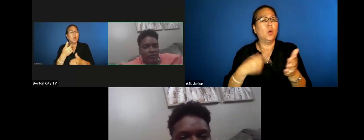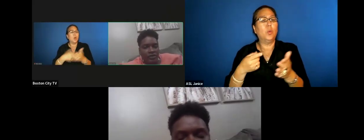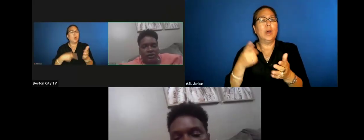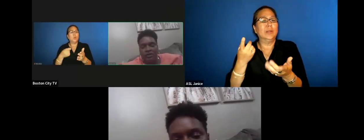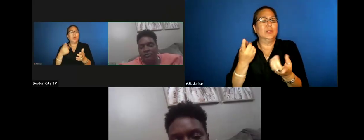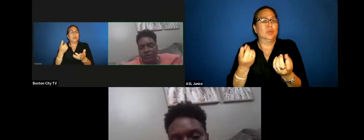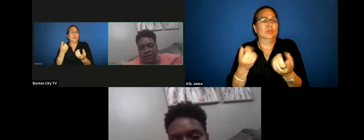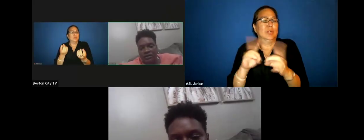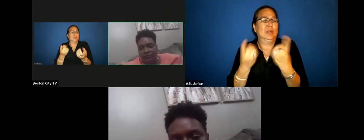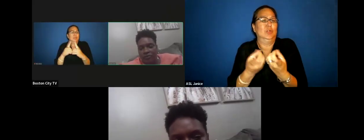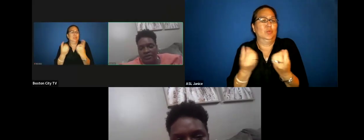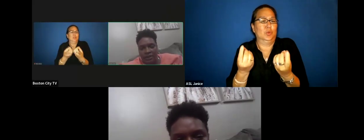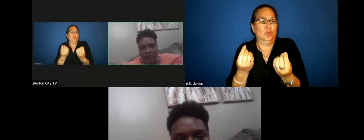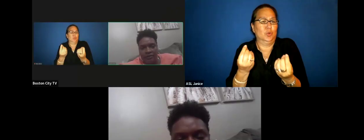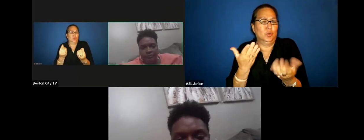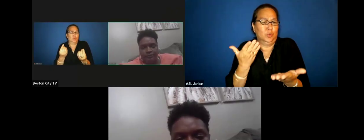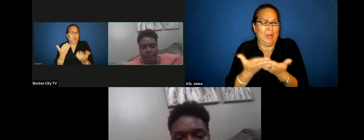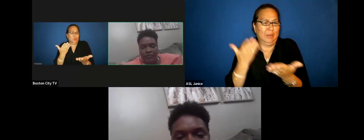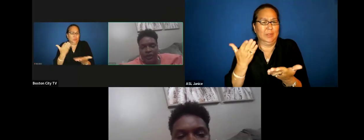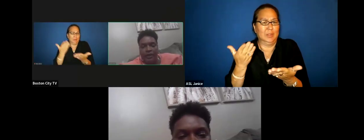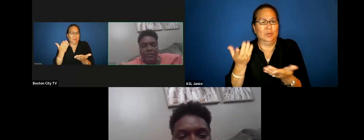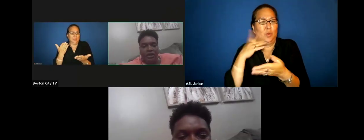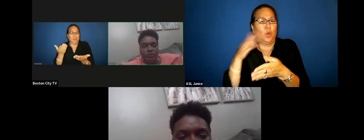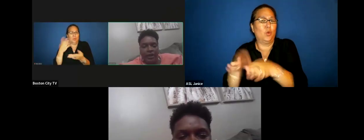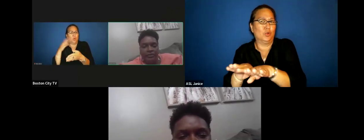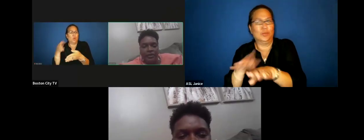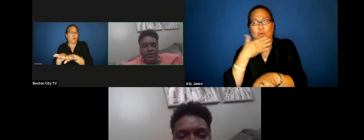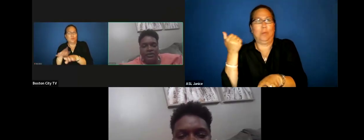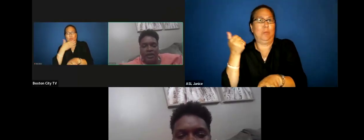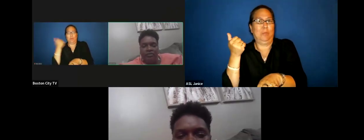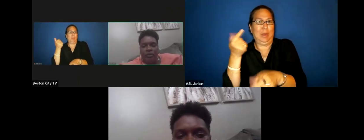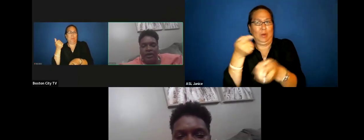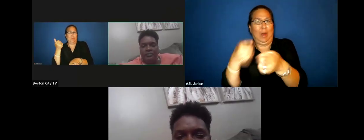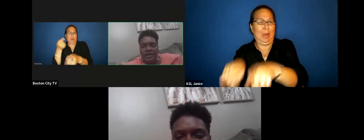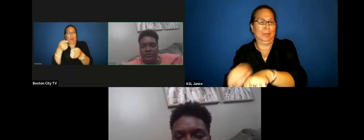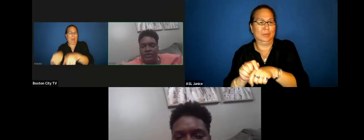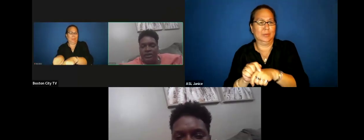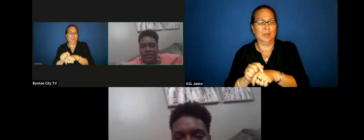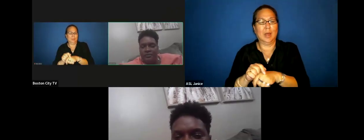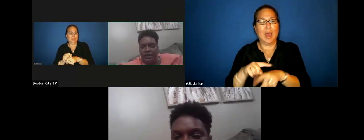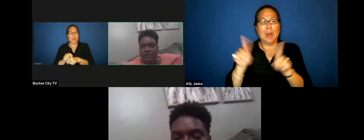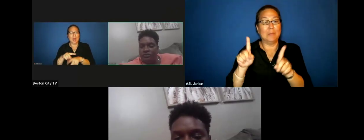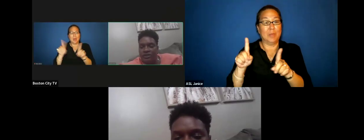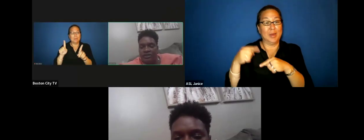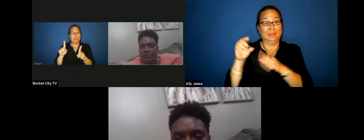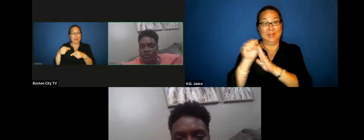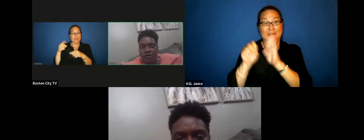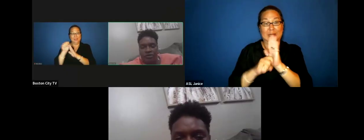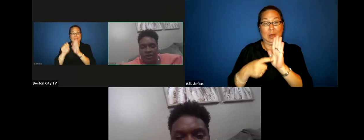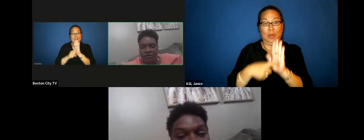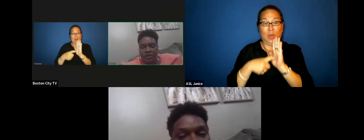made first, communities informed later. Meanwhile, the state required master facilities plan due in